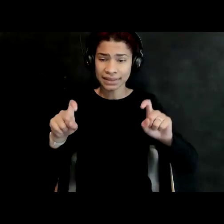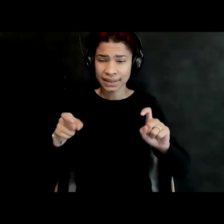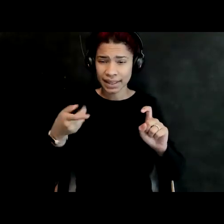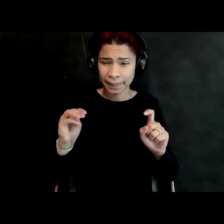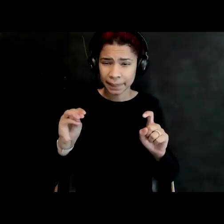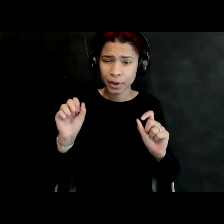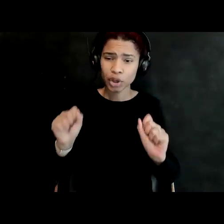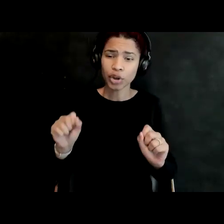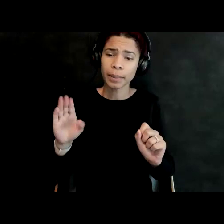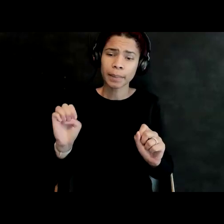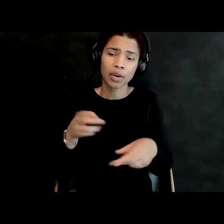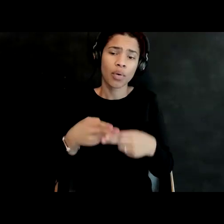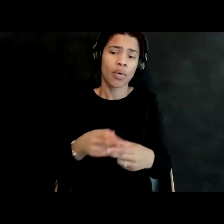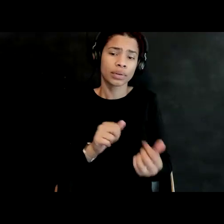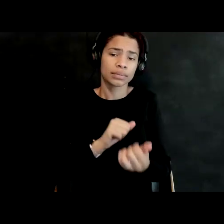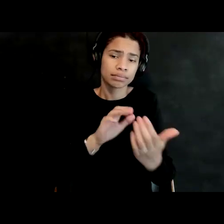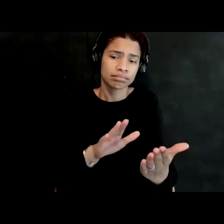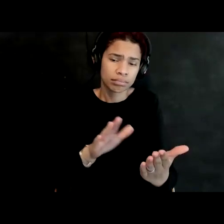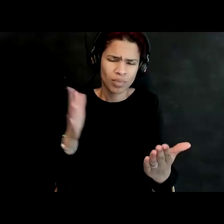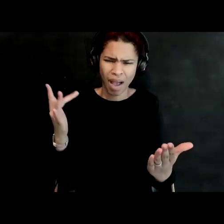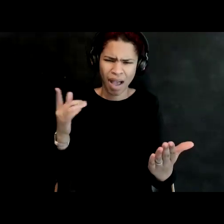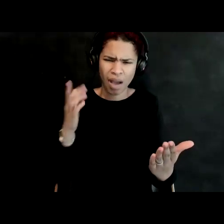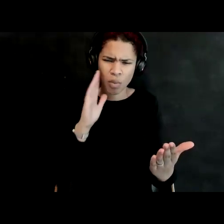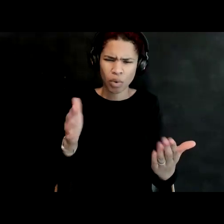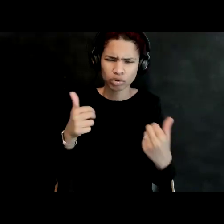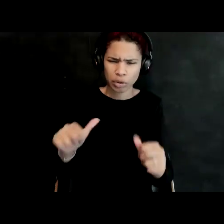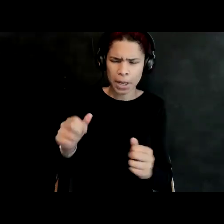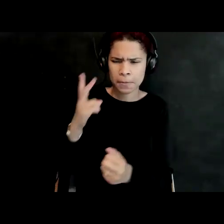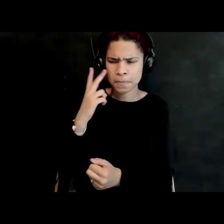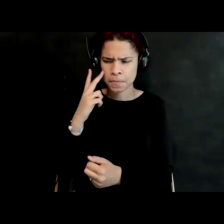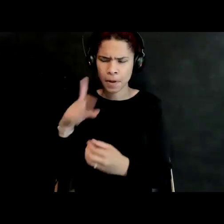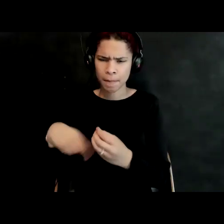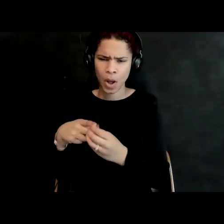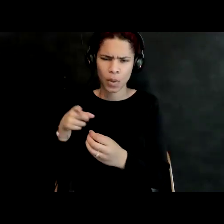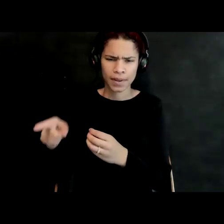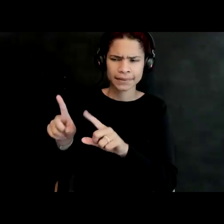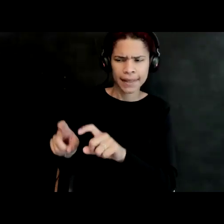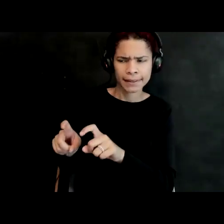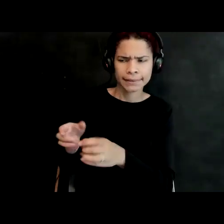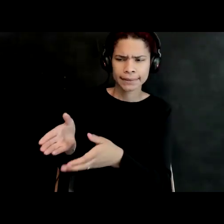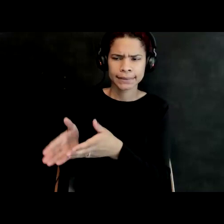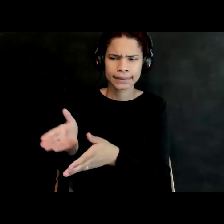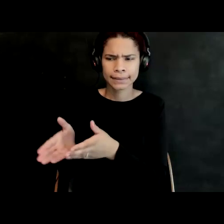a tactic. Why might she be testing him? What is she trying to get at by testing him?